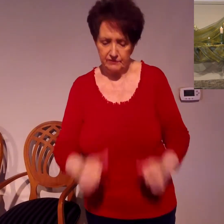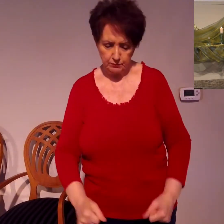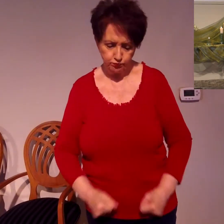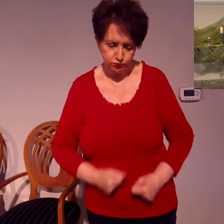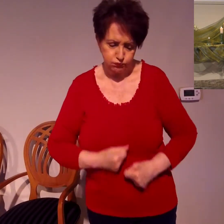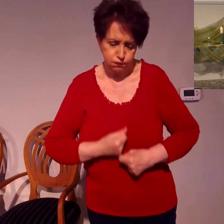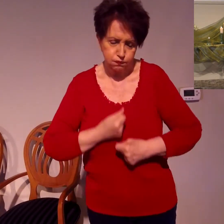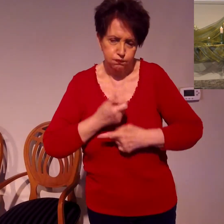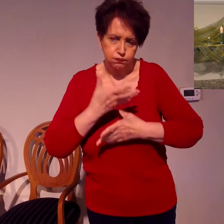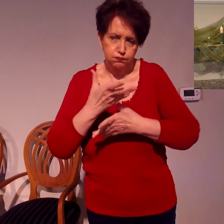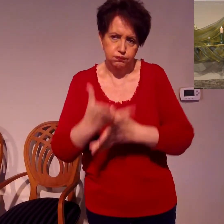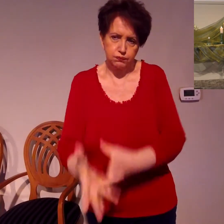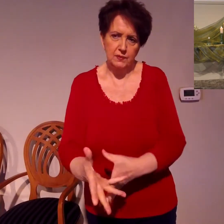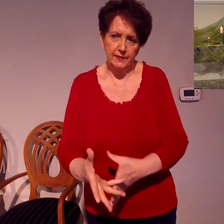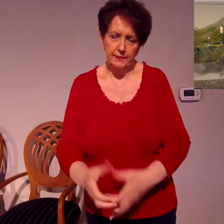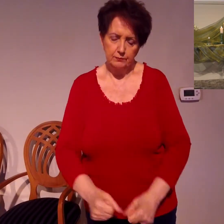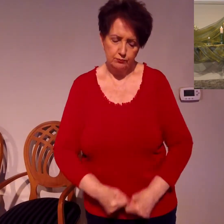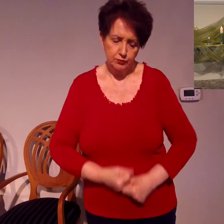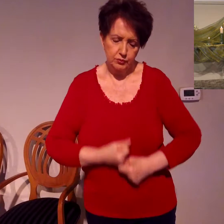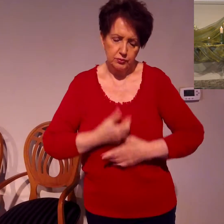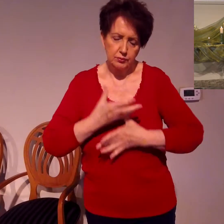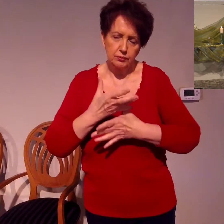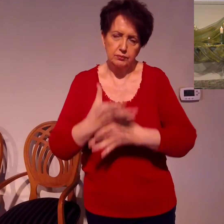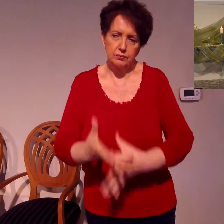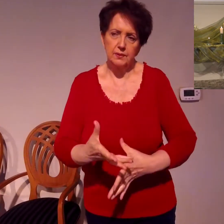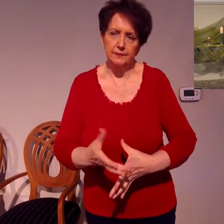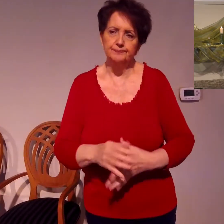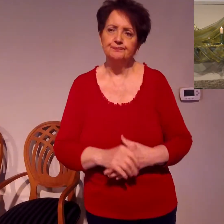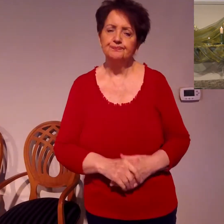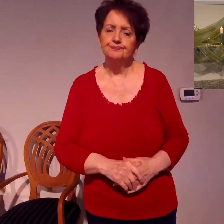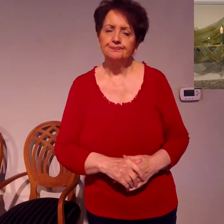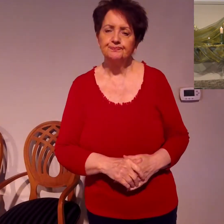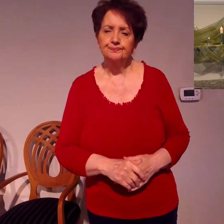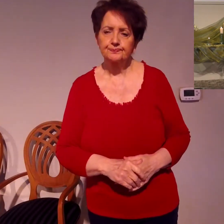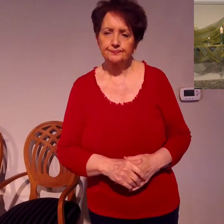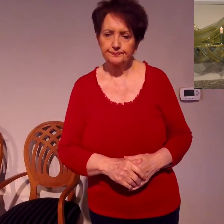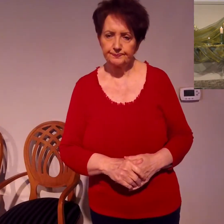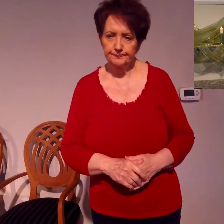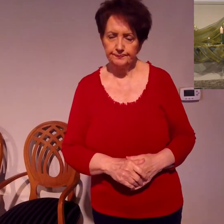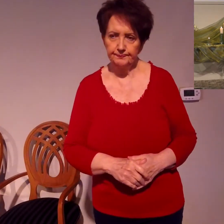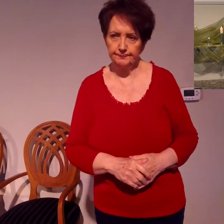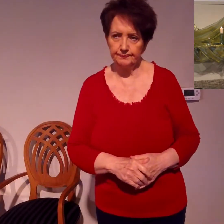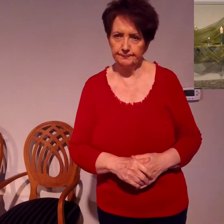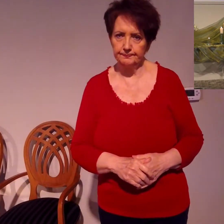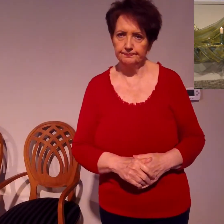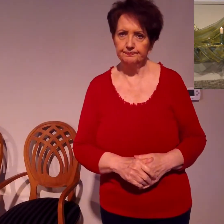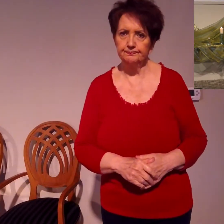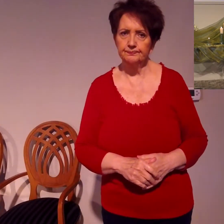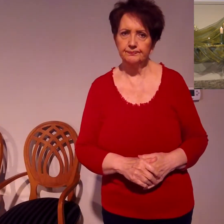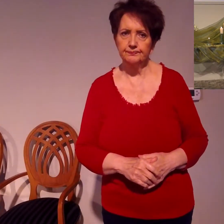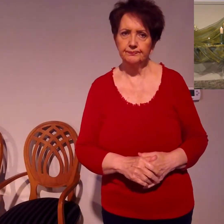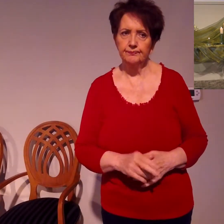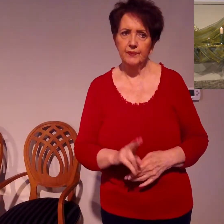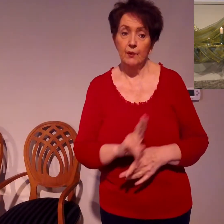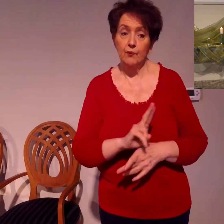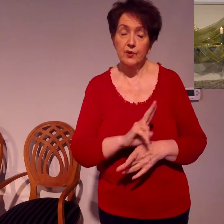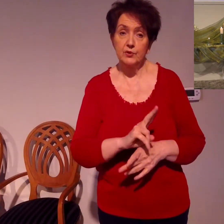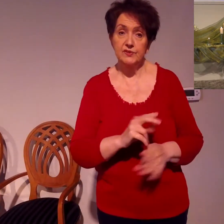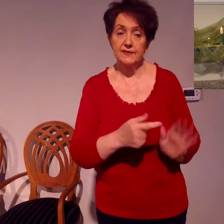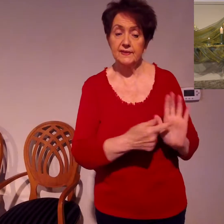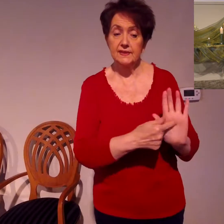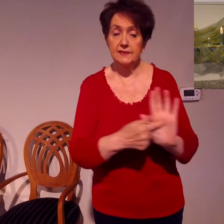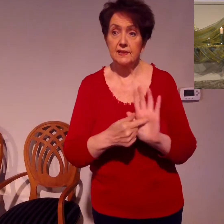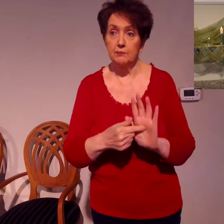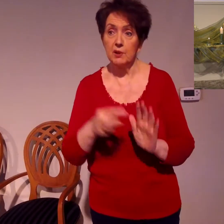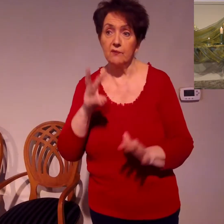coming through us. It's just coming through us. And this substance, if we're using this example of water, it's the